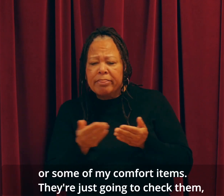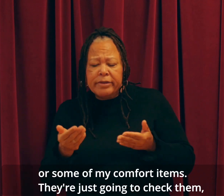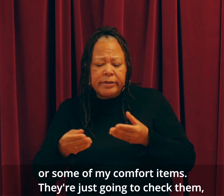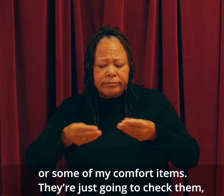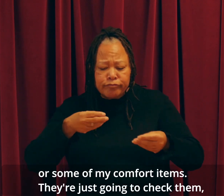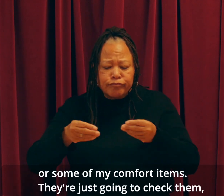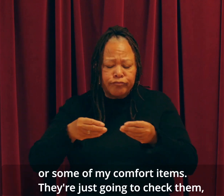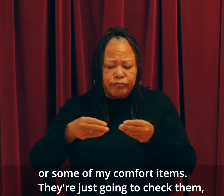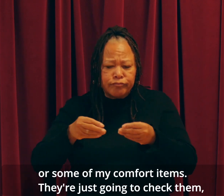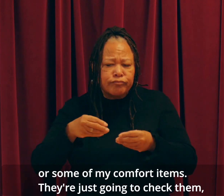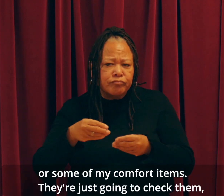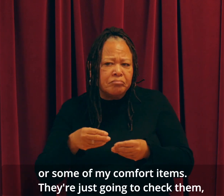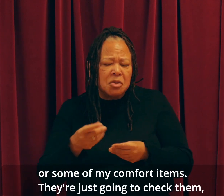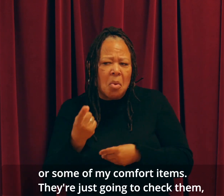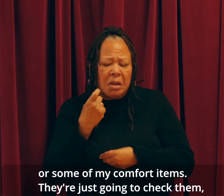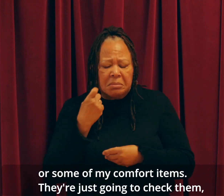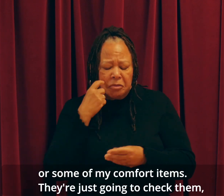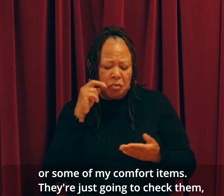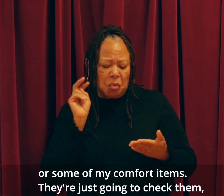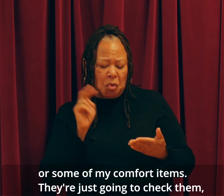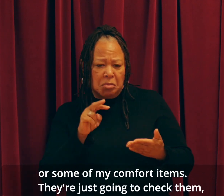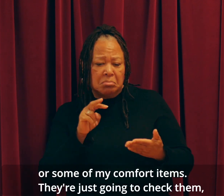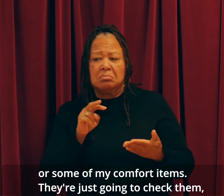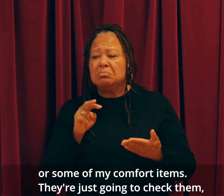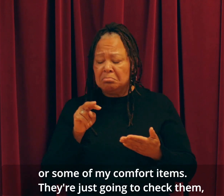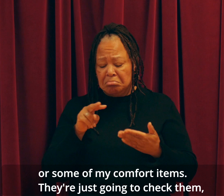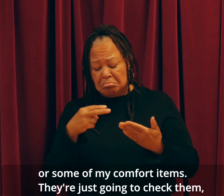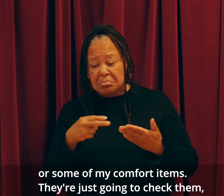or some of my comfort items. They're just going to check them.